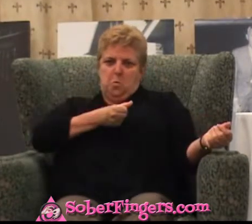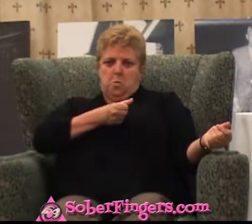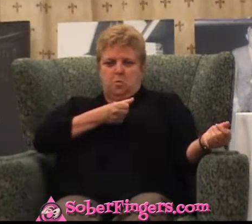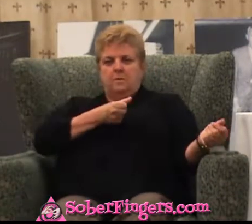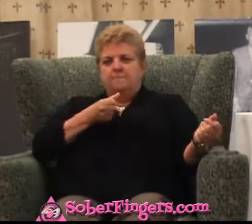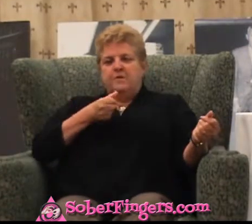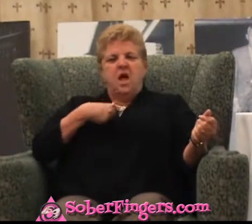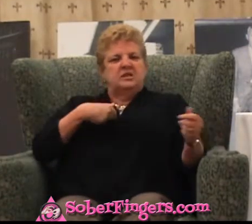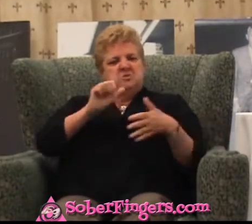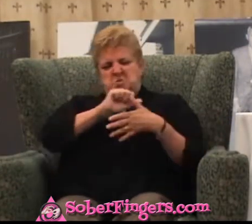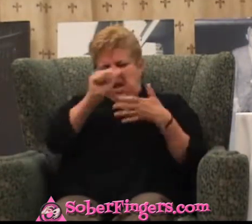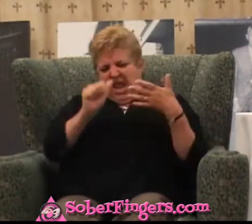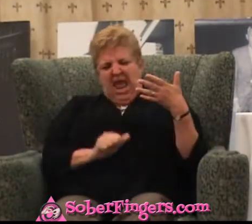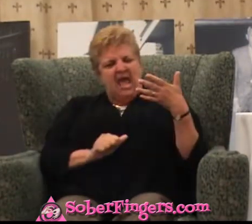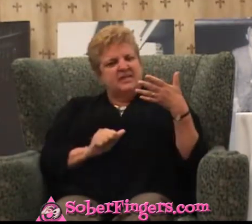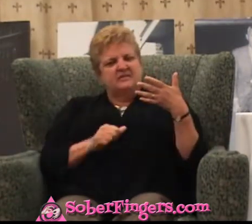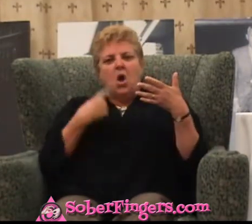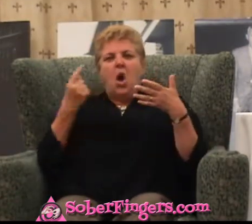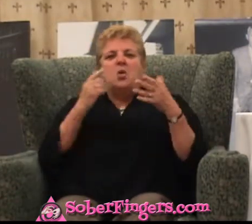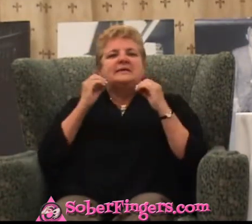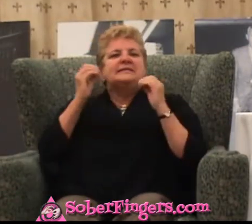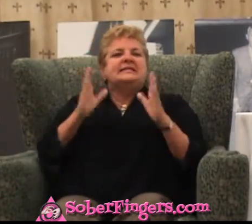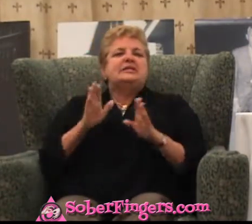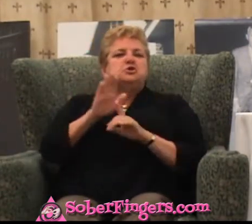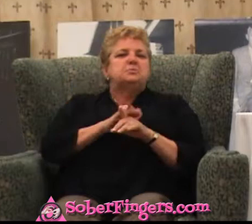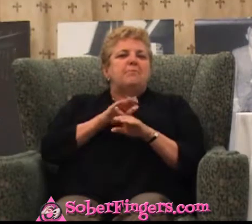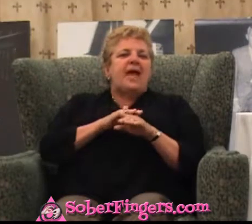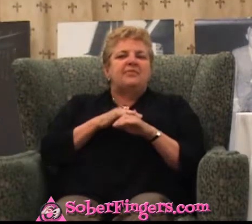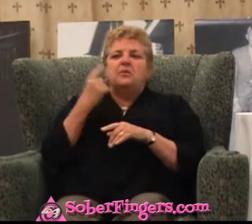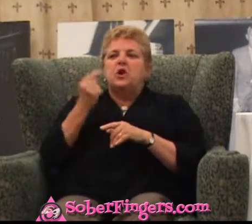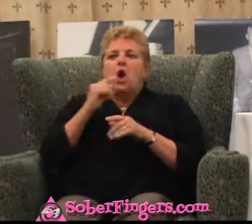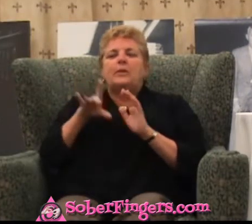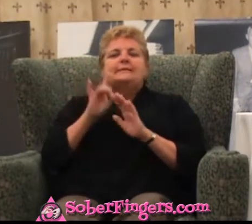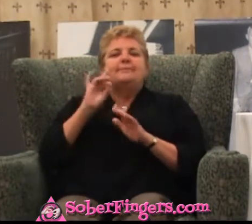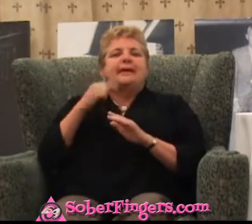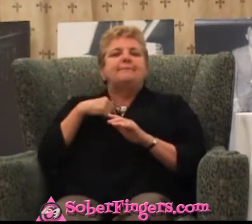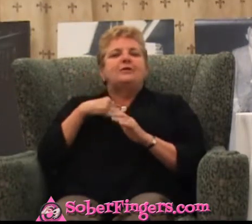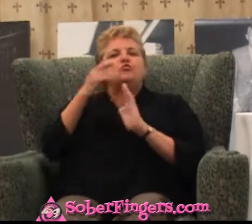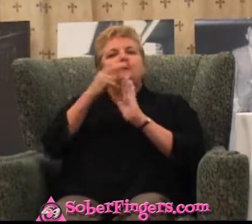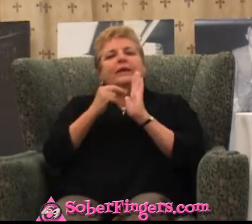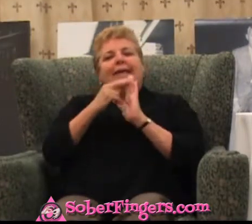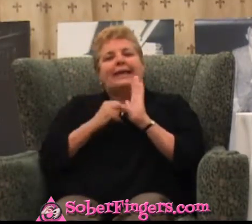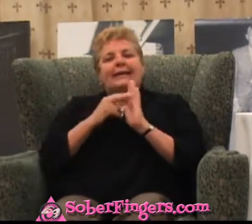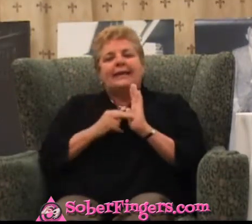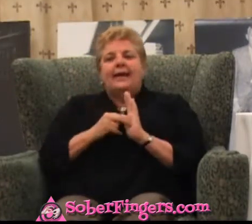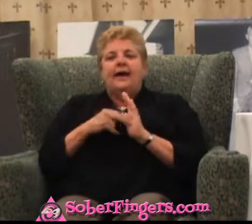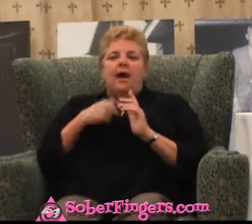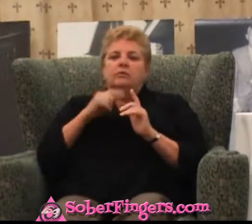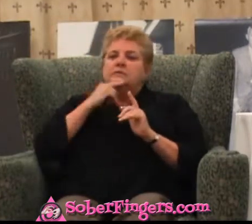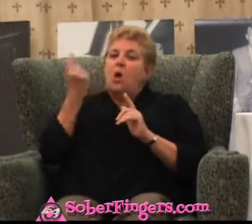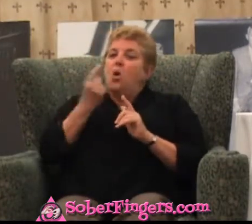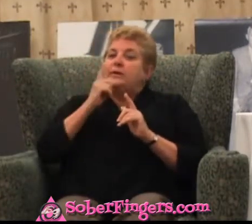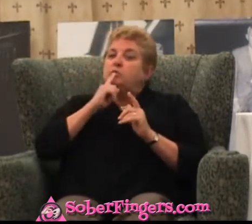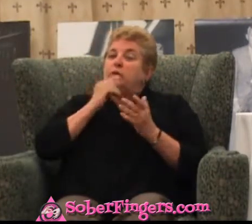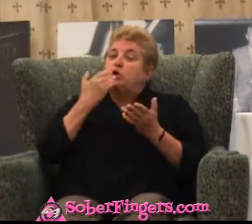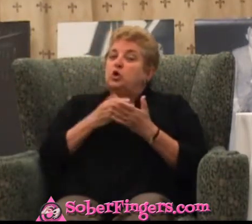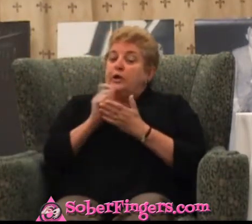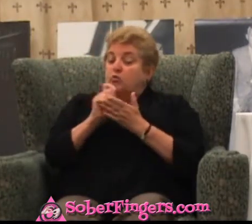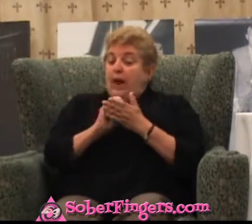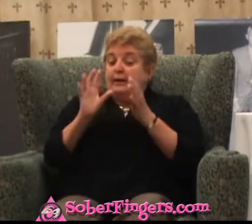would get straight A. I was always the teacher's pet. She would always pick me to read the lessons. I was always real good at writing essays and exams because